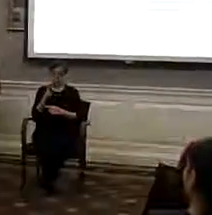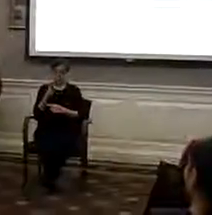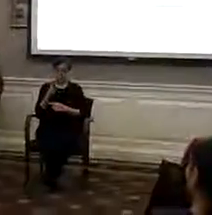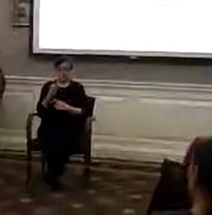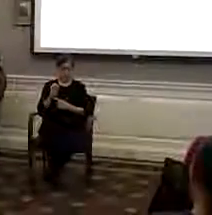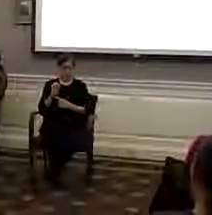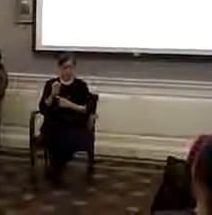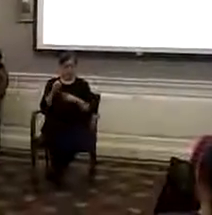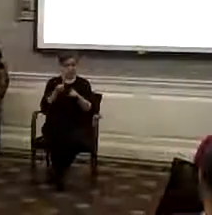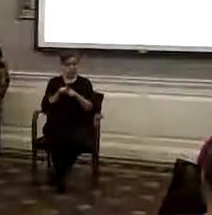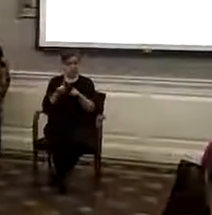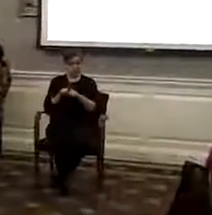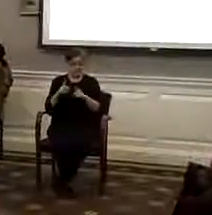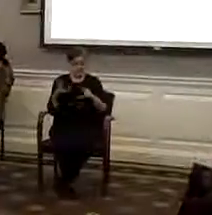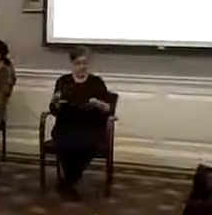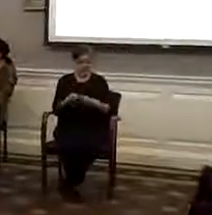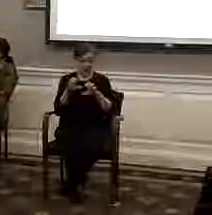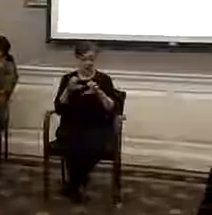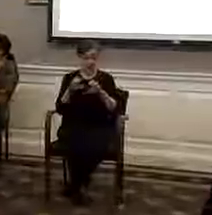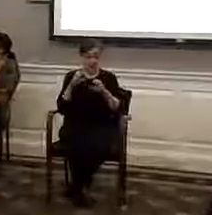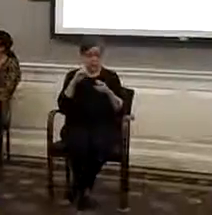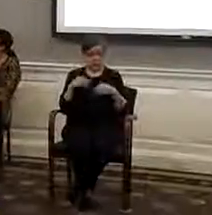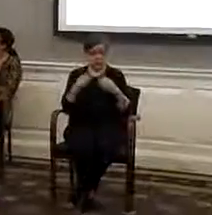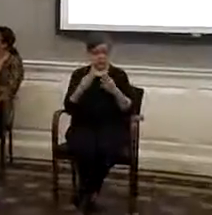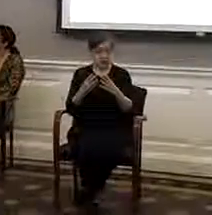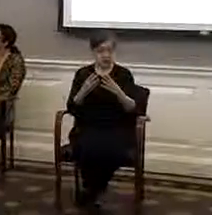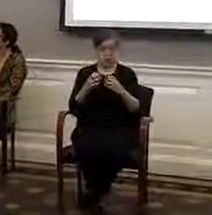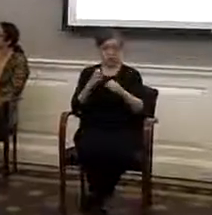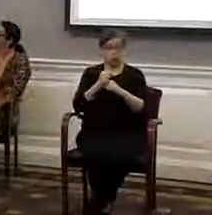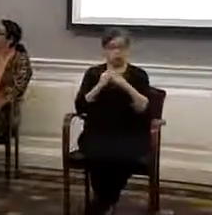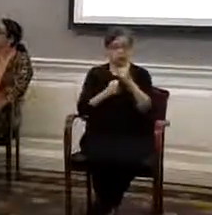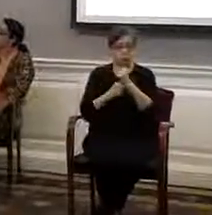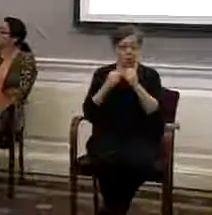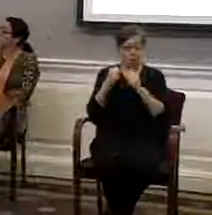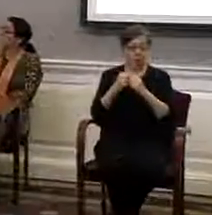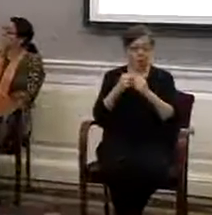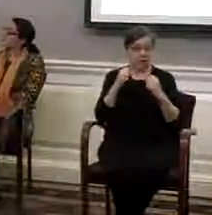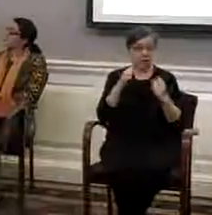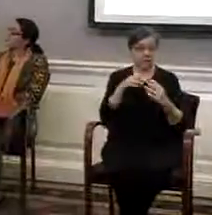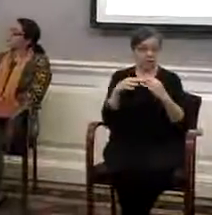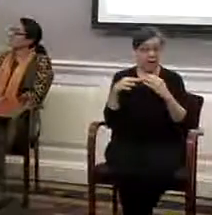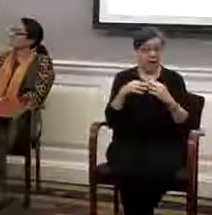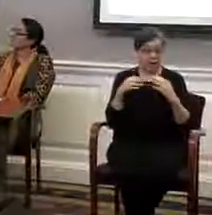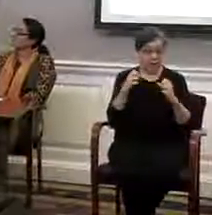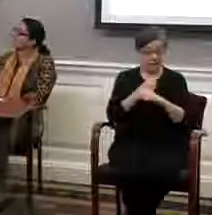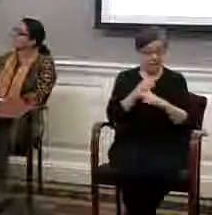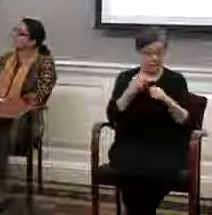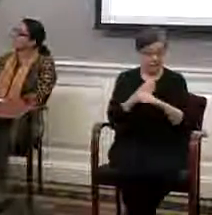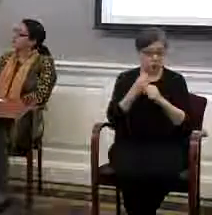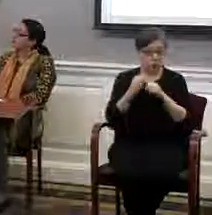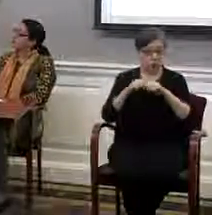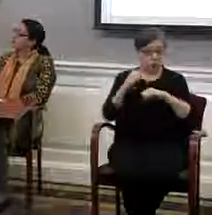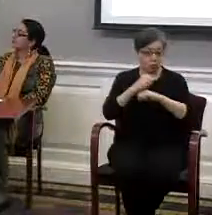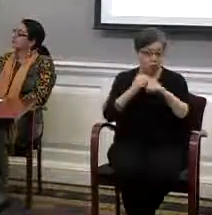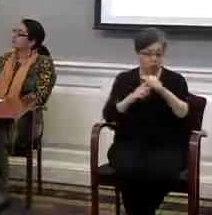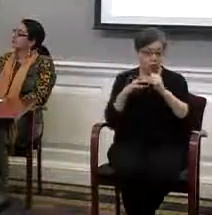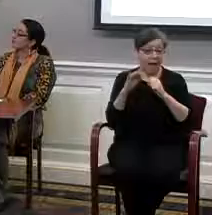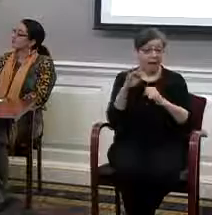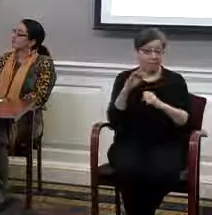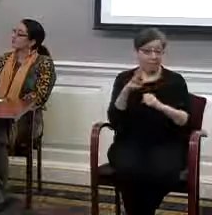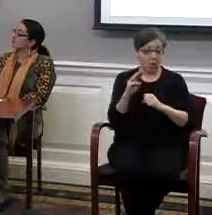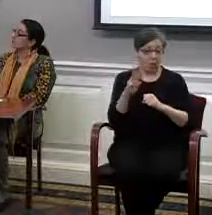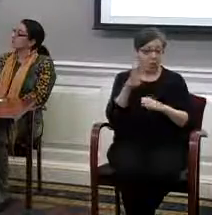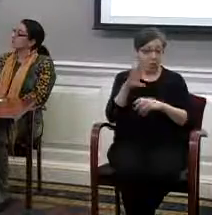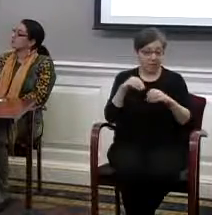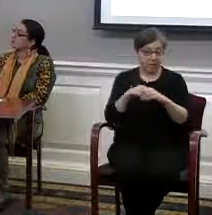education addresses both direct and structural forms of violence through content and form, and interrogates power relations through a dialogical process